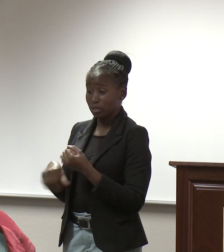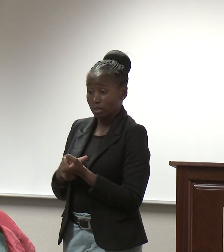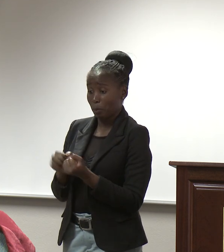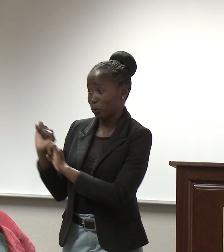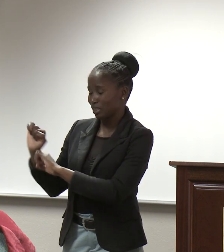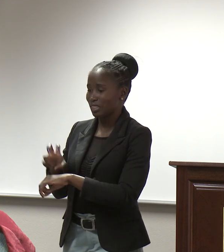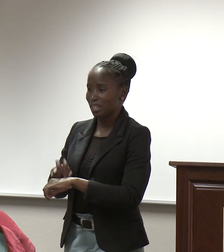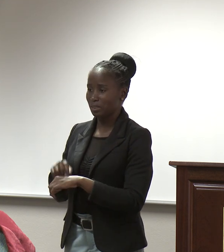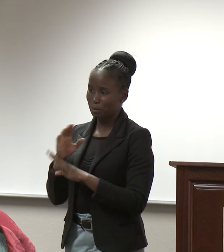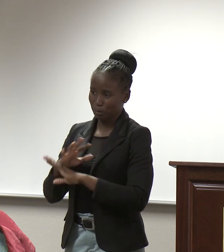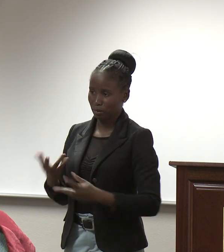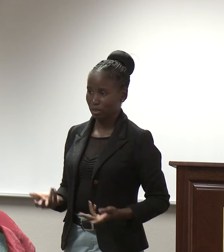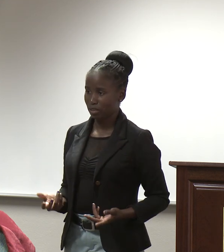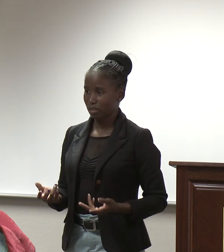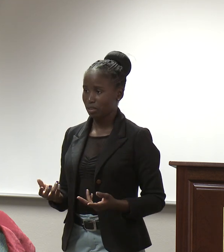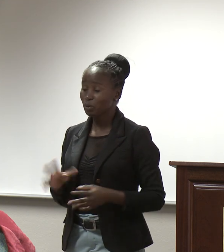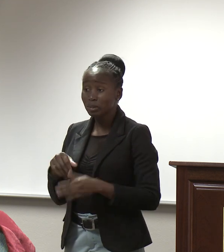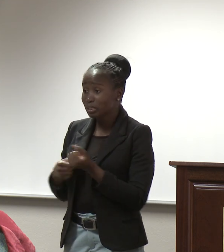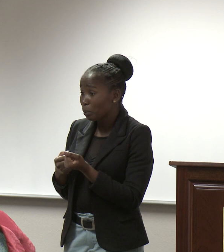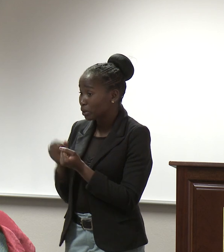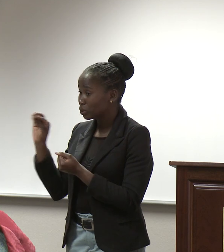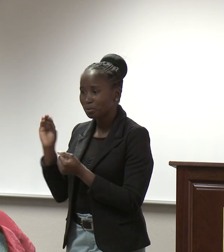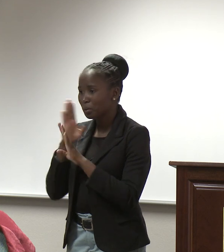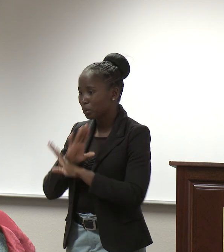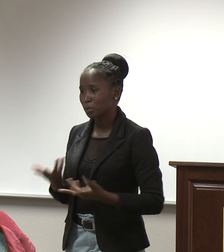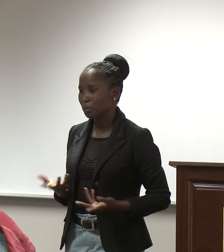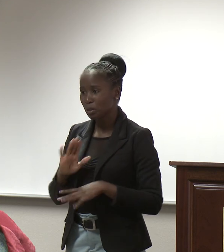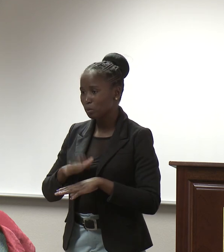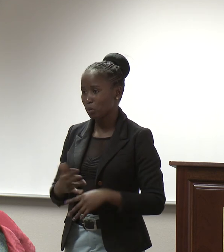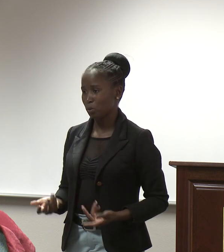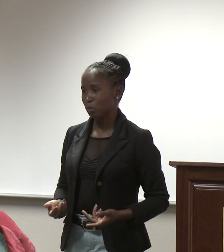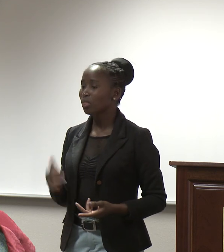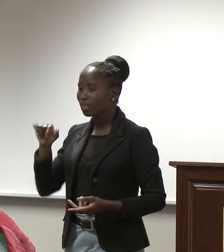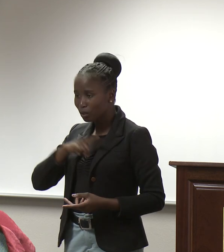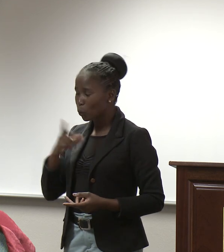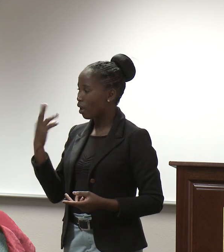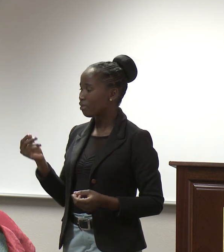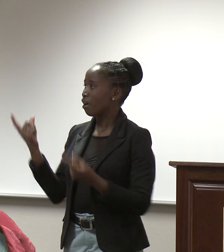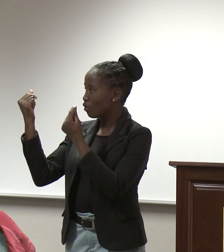In many countries, the support is not there anymore. That's why there are financial cuts.